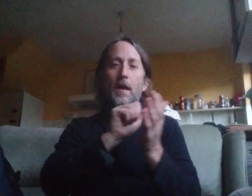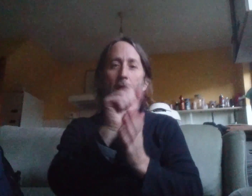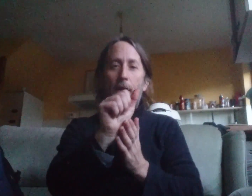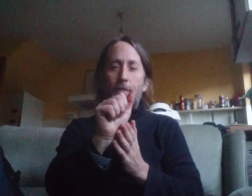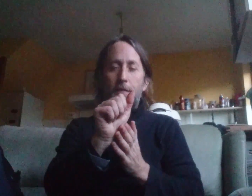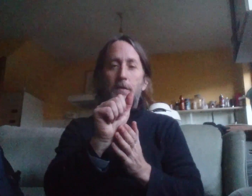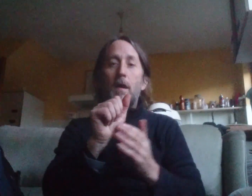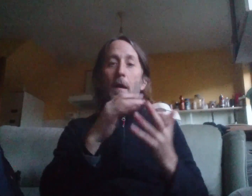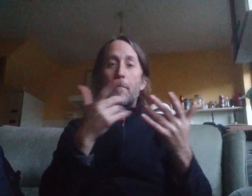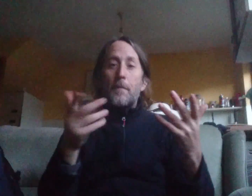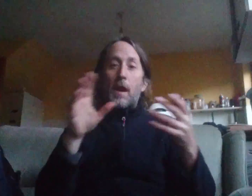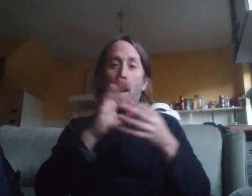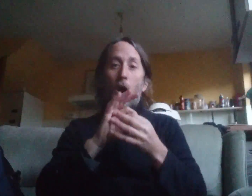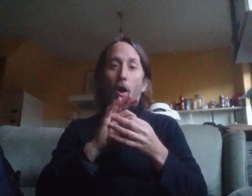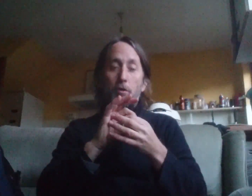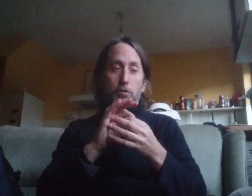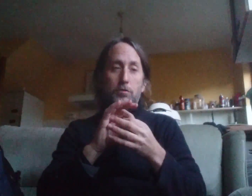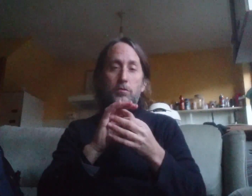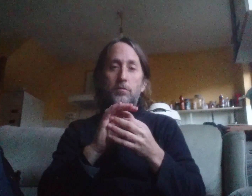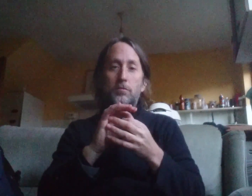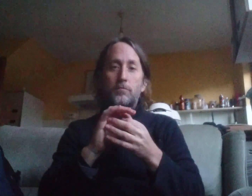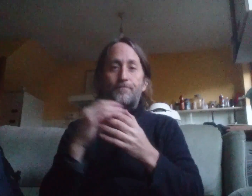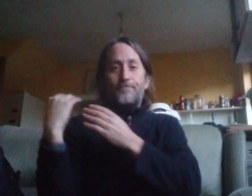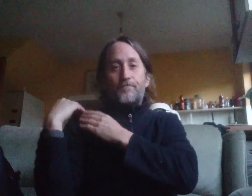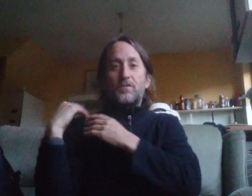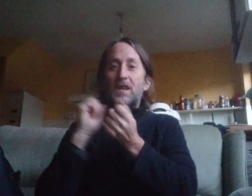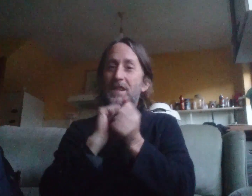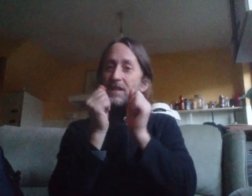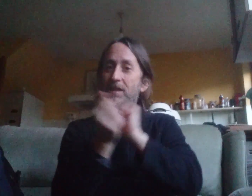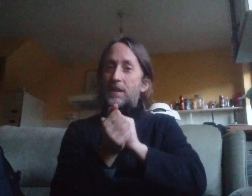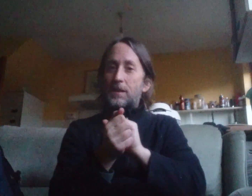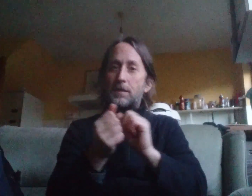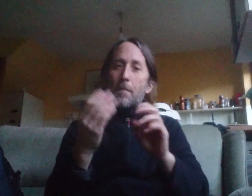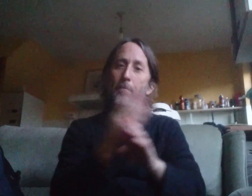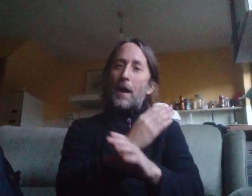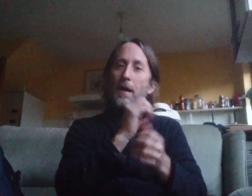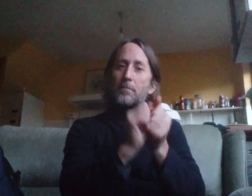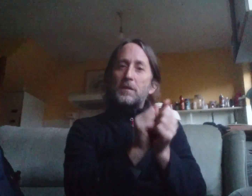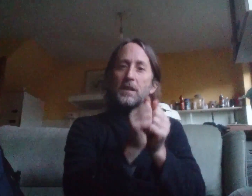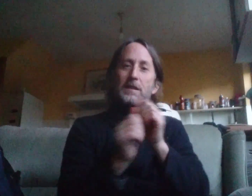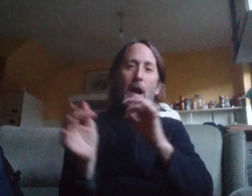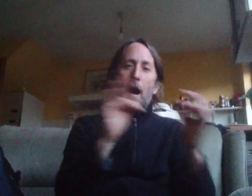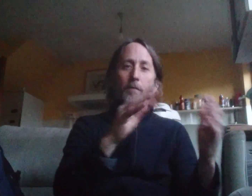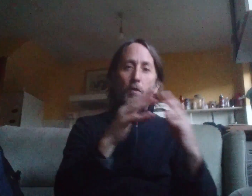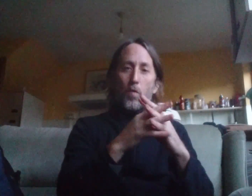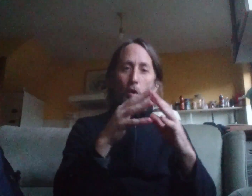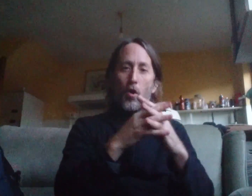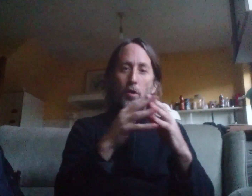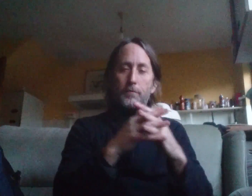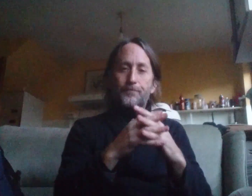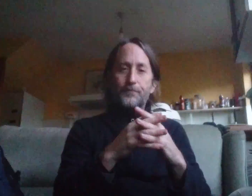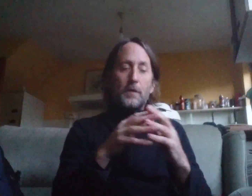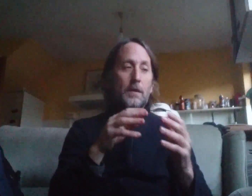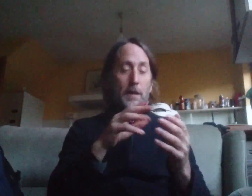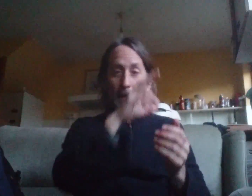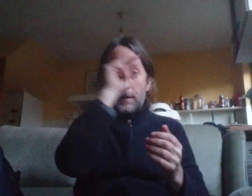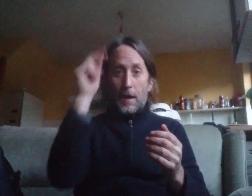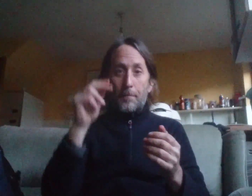was fundamentally changed by machines in the post-war period. The mechanisation of laundry, for example,